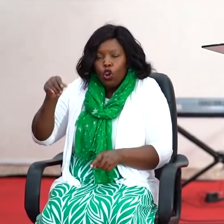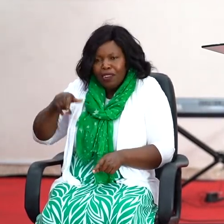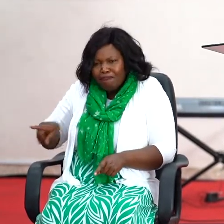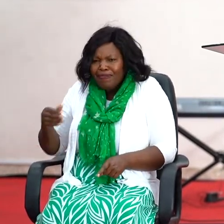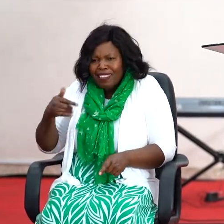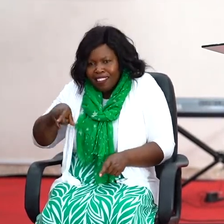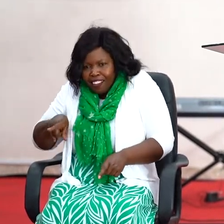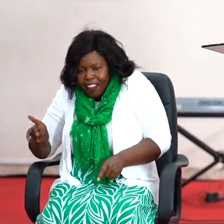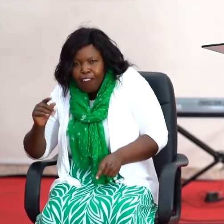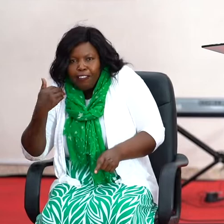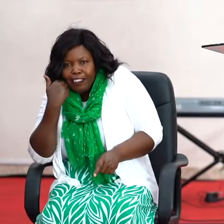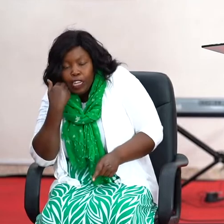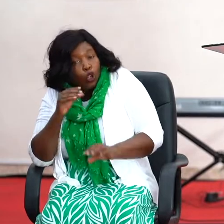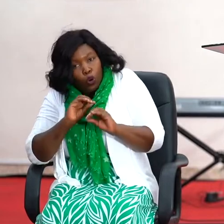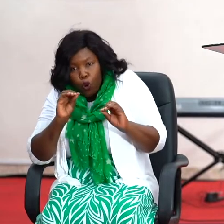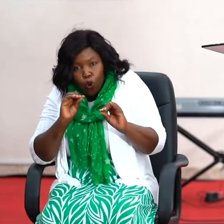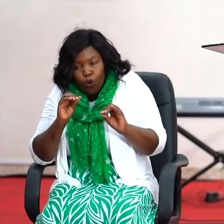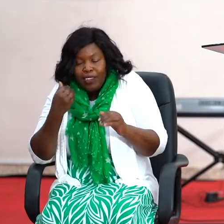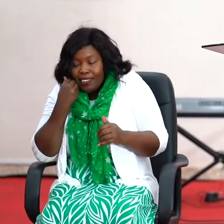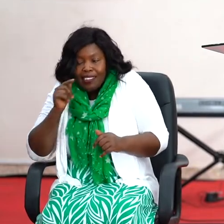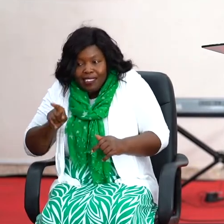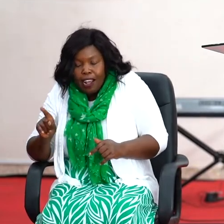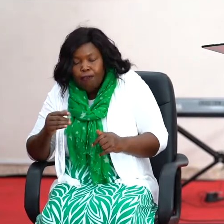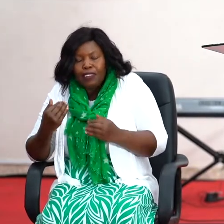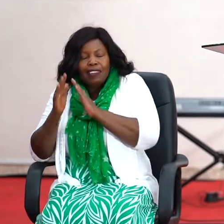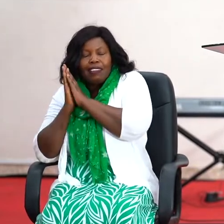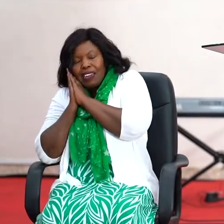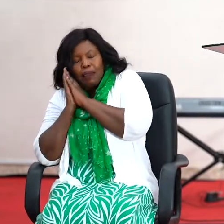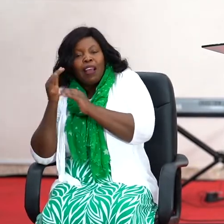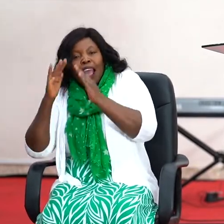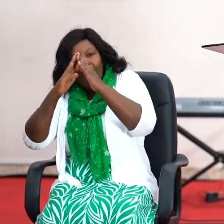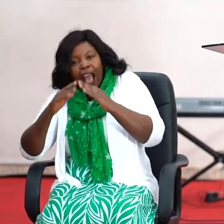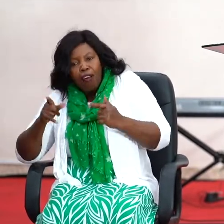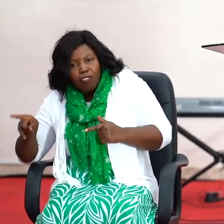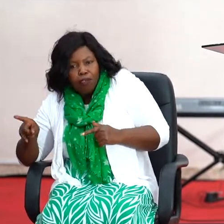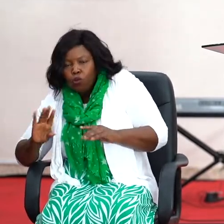sick. It was not him who was lying in the house,